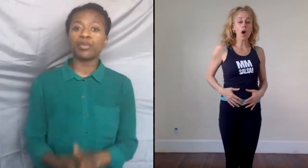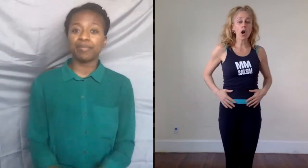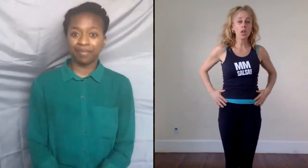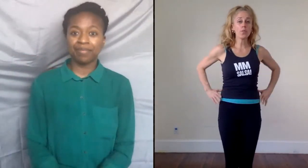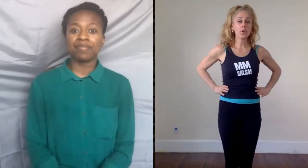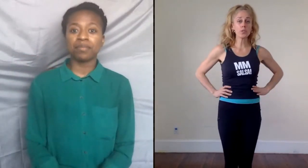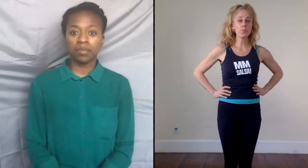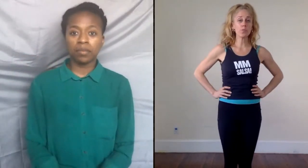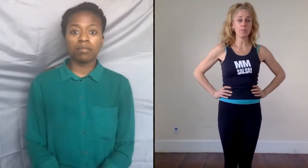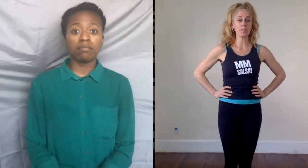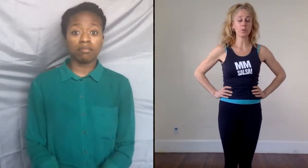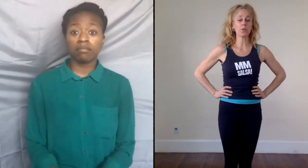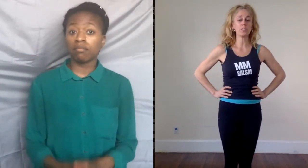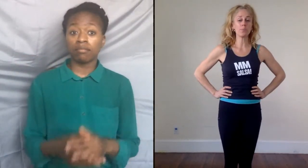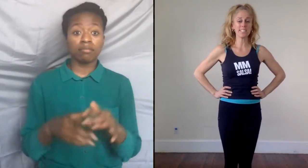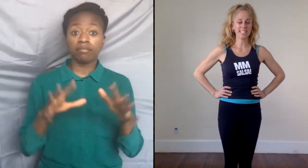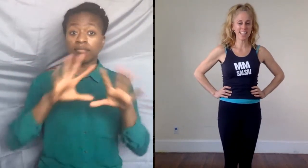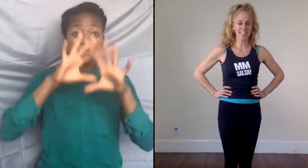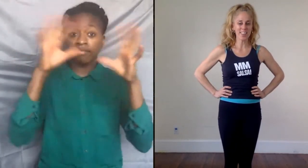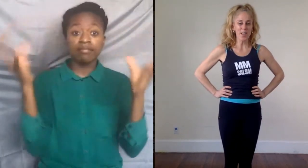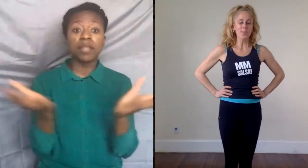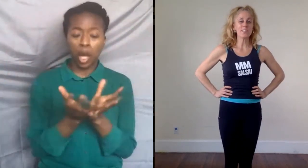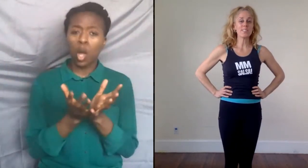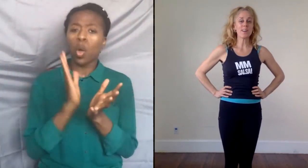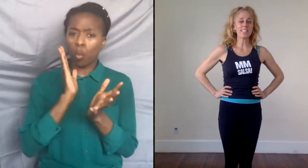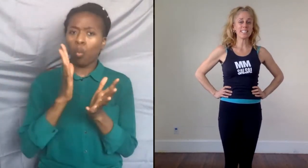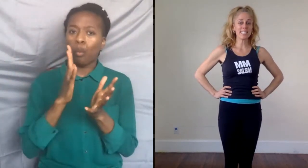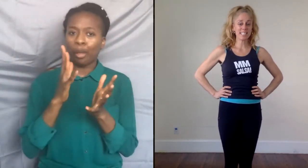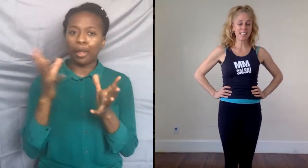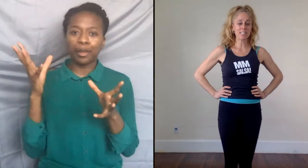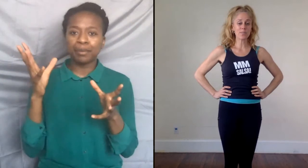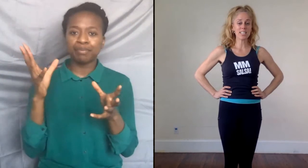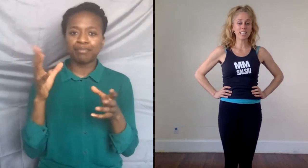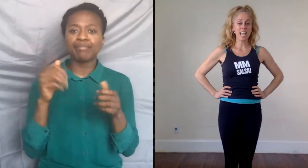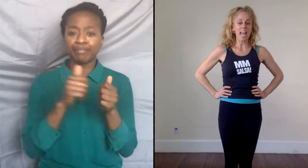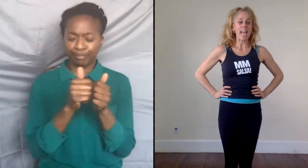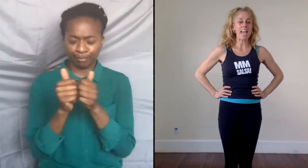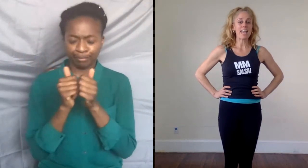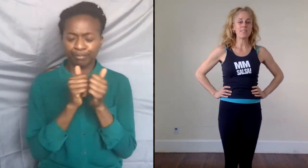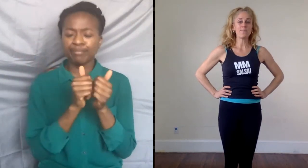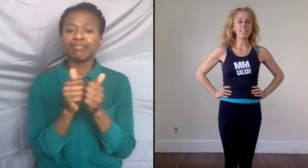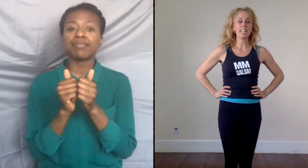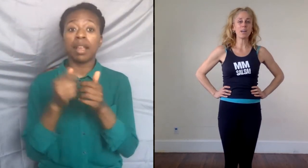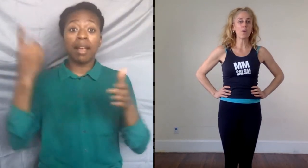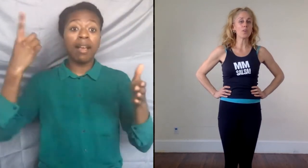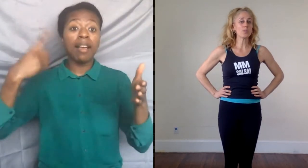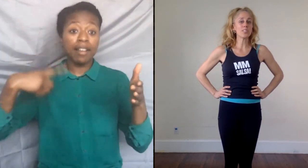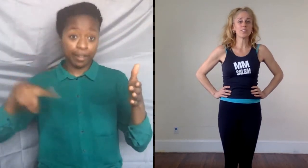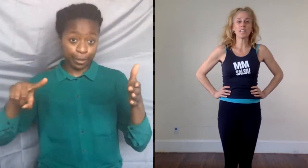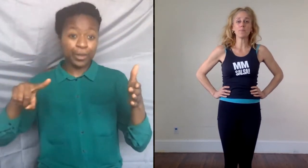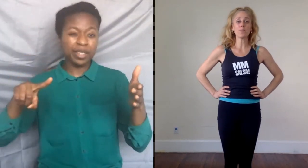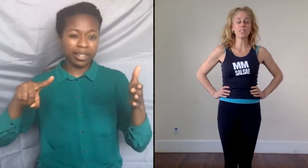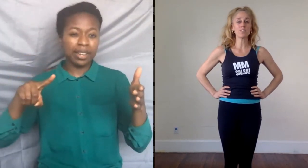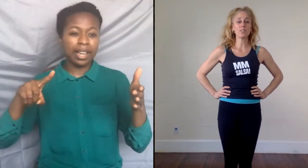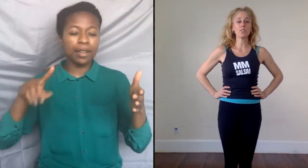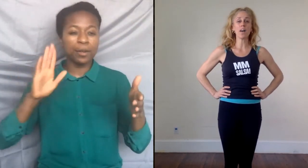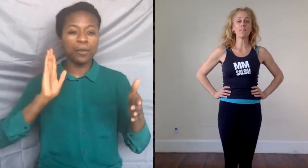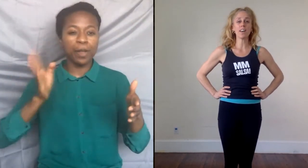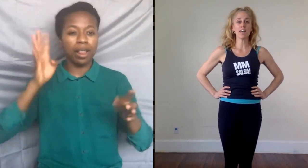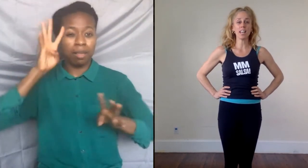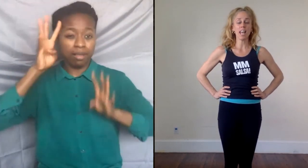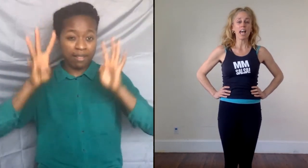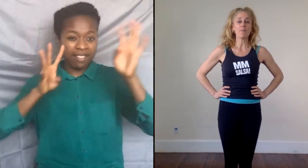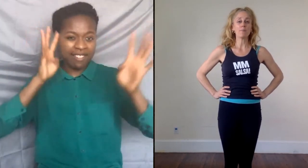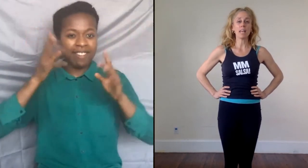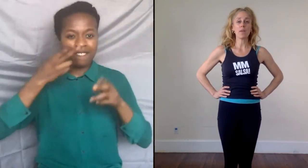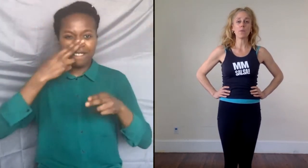And all of those movements we're going to put together when we do our dancing next week and making up all sorts of steps that we can do to have